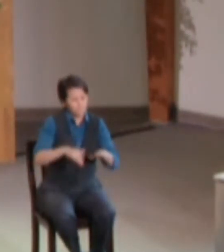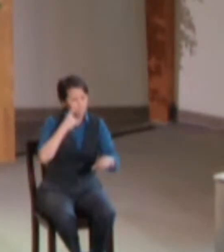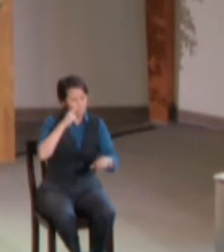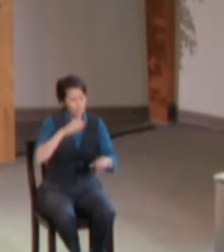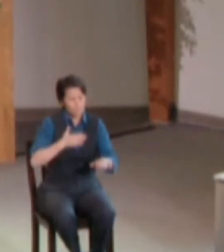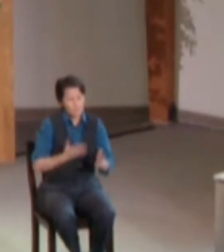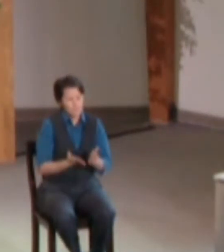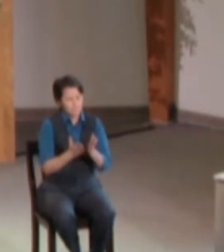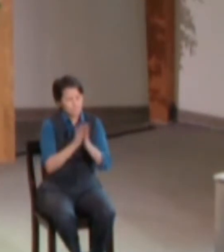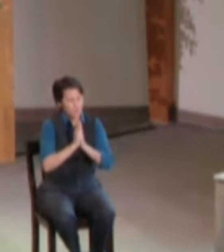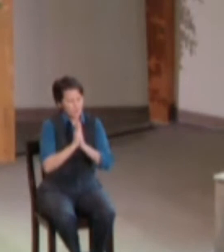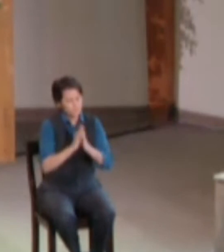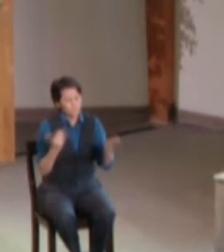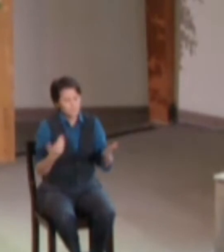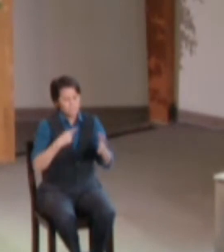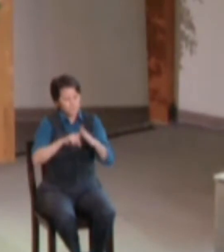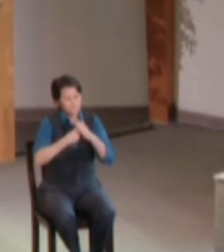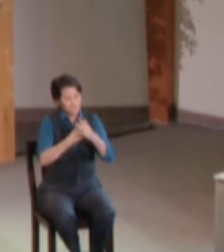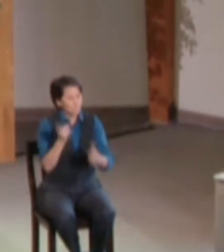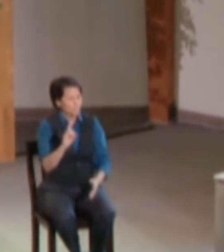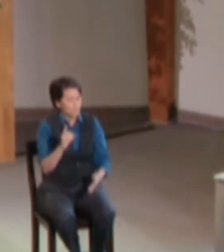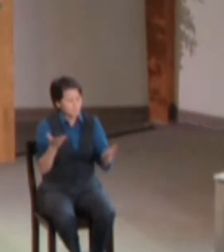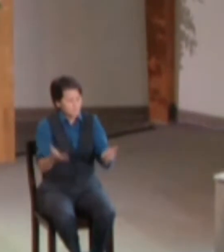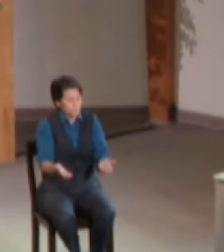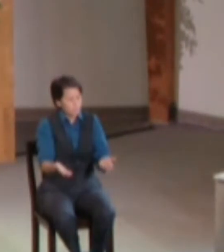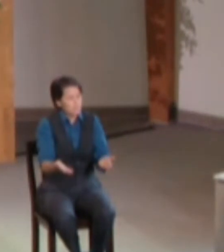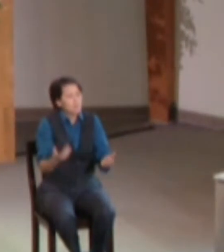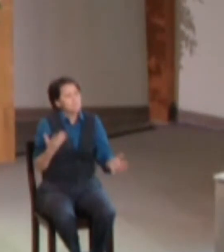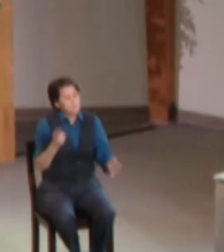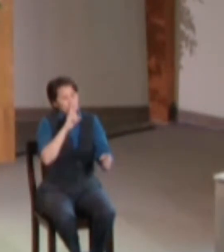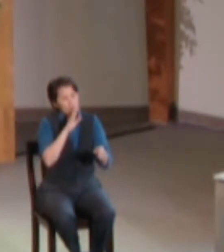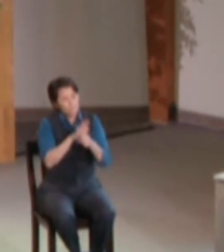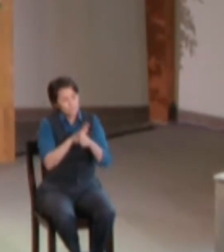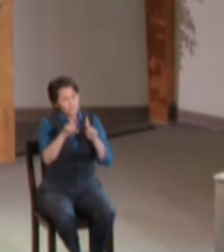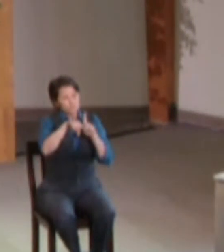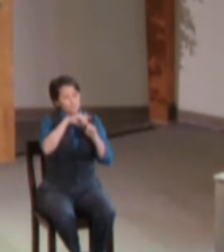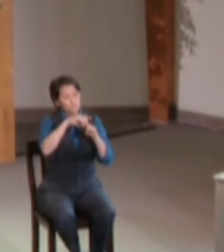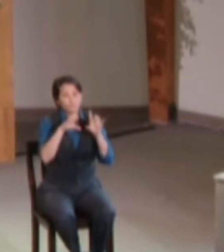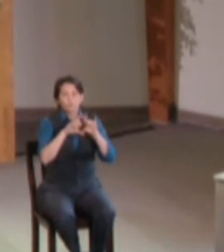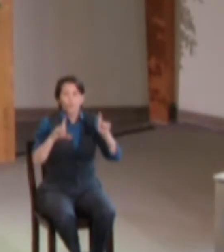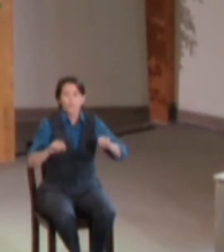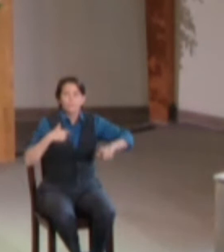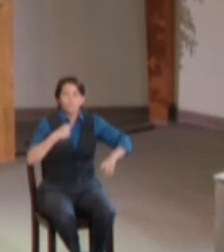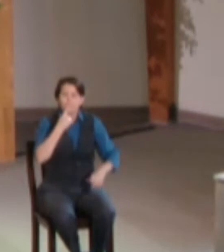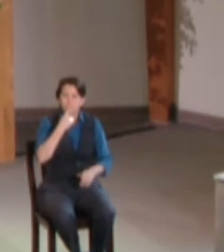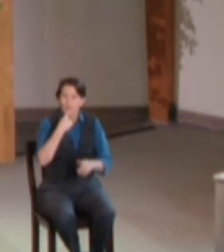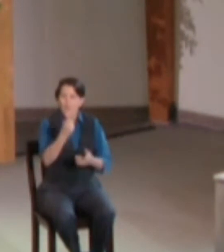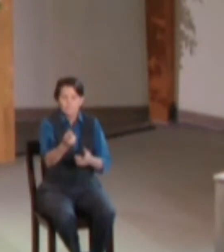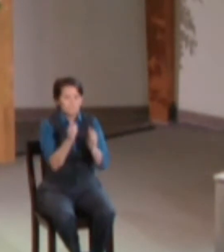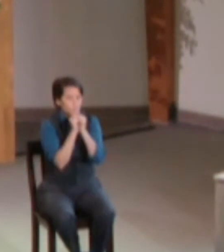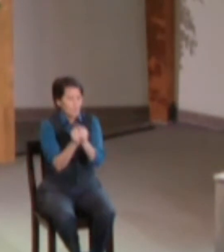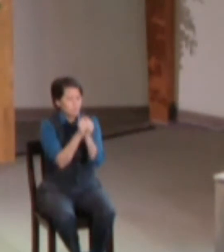here. Because these words on this affirmation card that Reverend Cherie read earlier and we said together aren't just words. It's up to